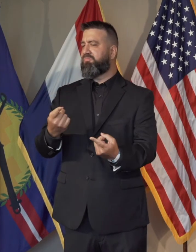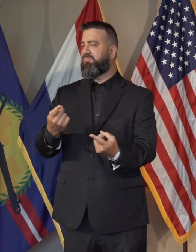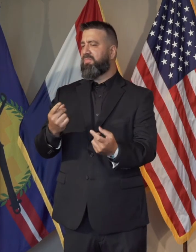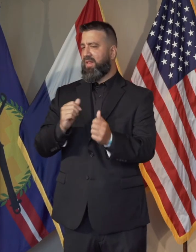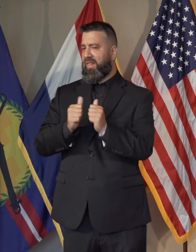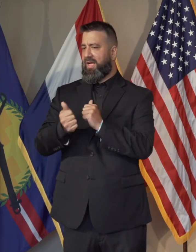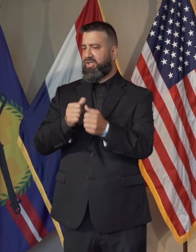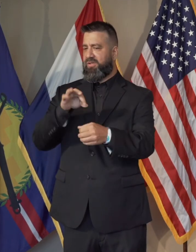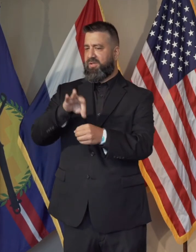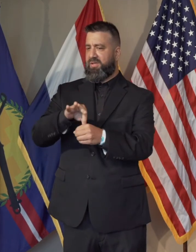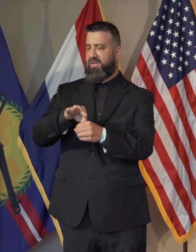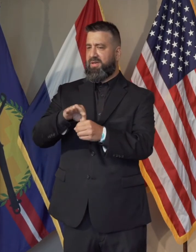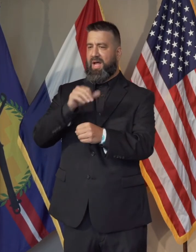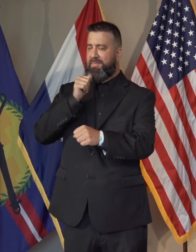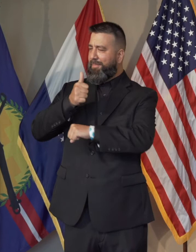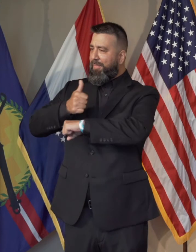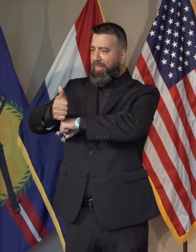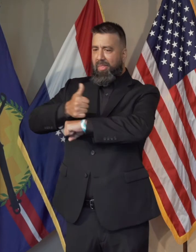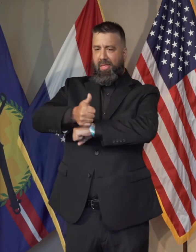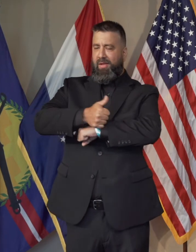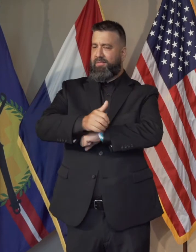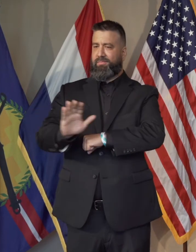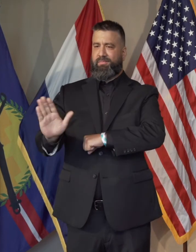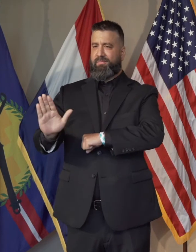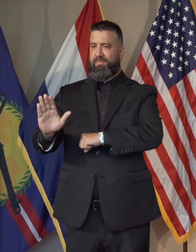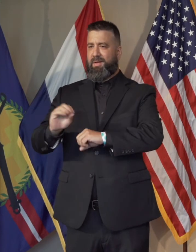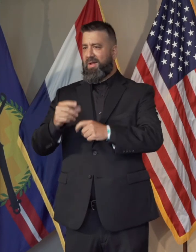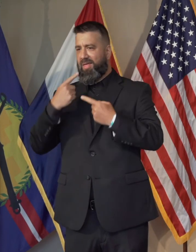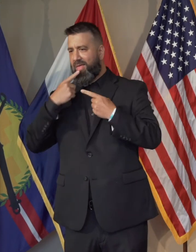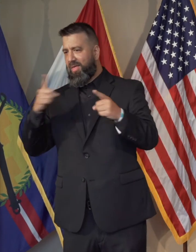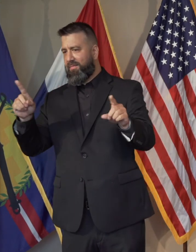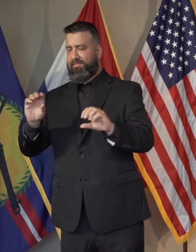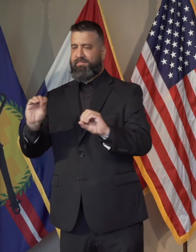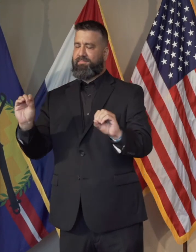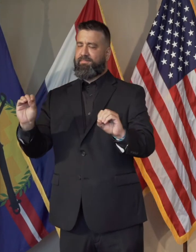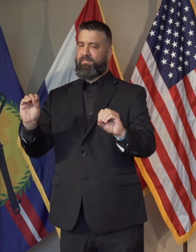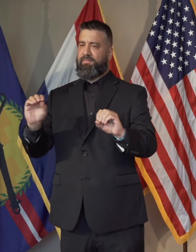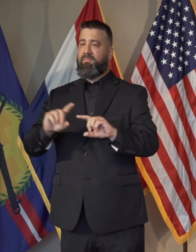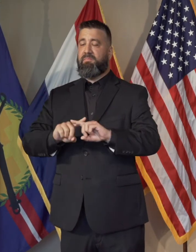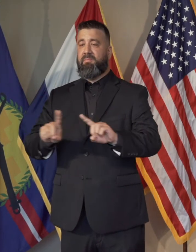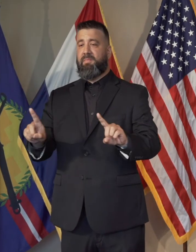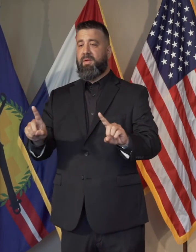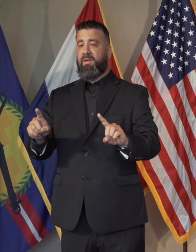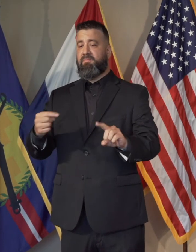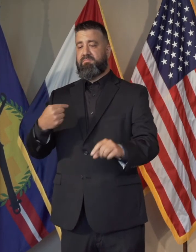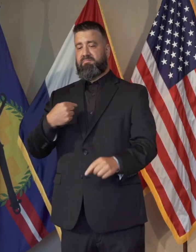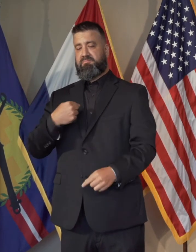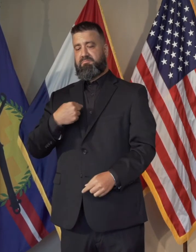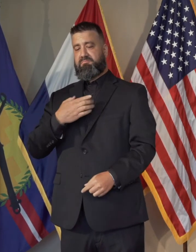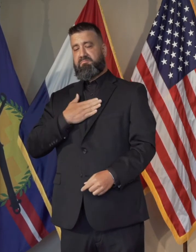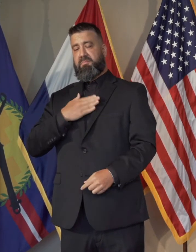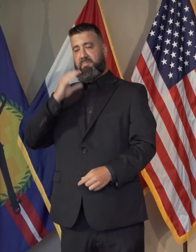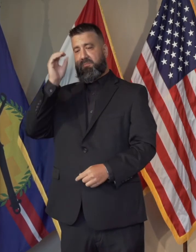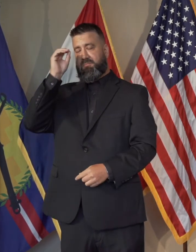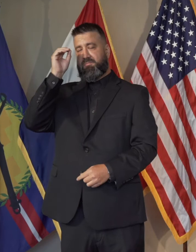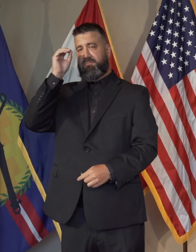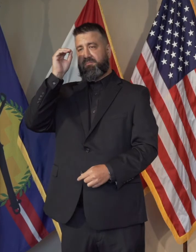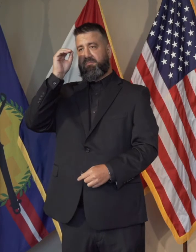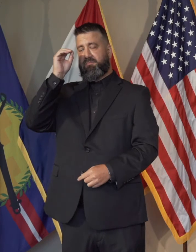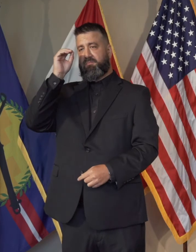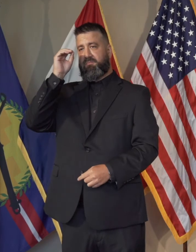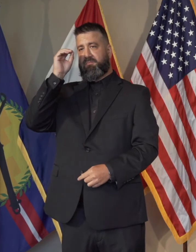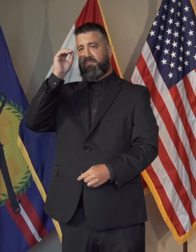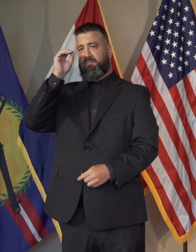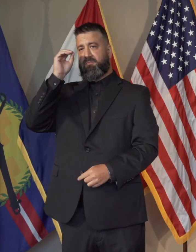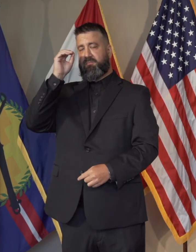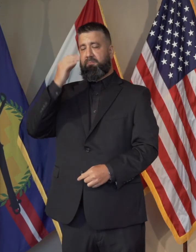into, you know, accusations and any wild claims, but I would say that